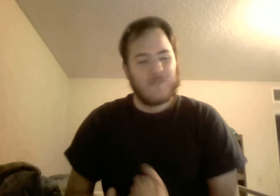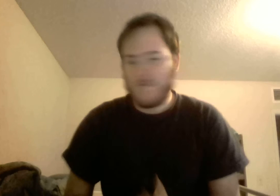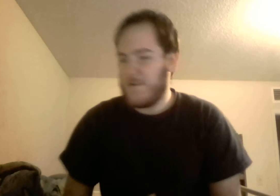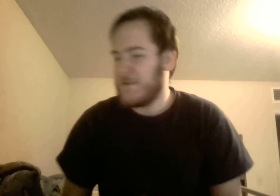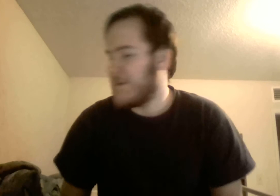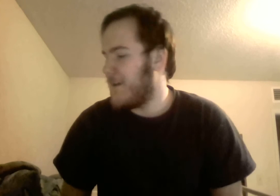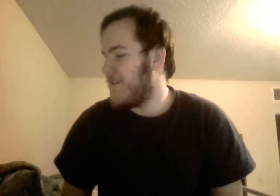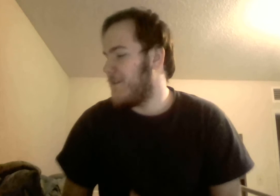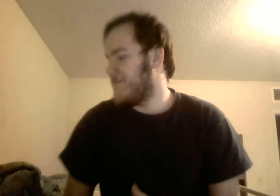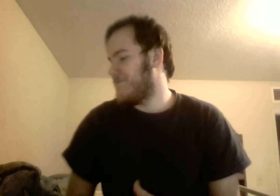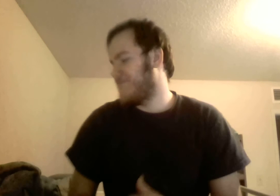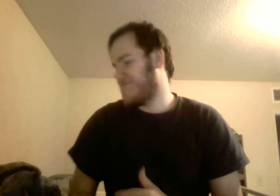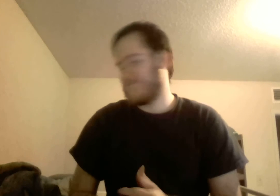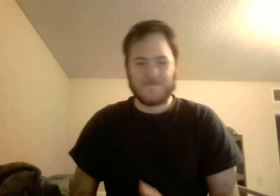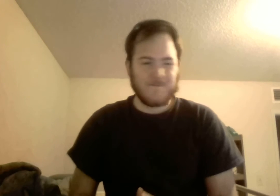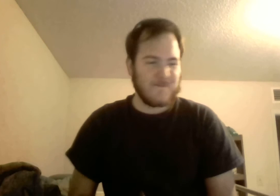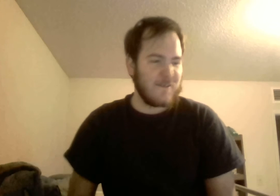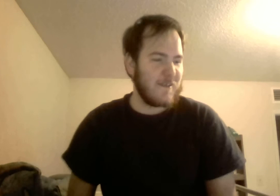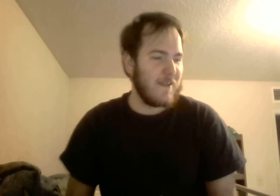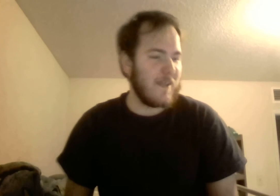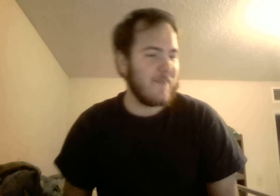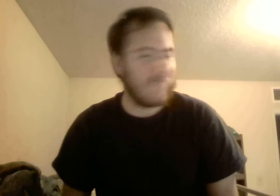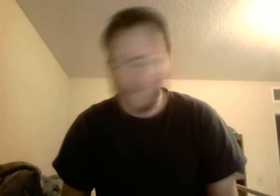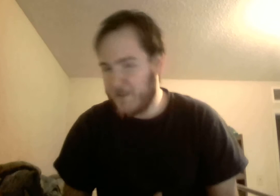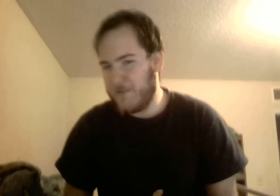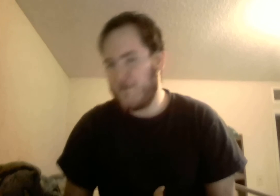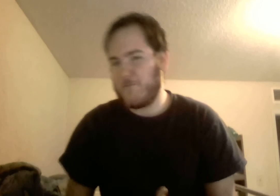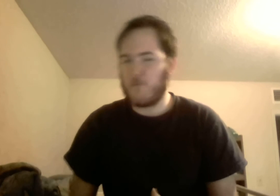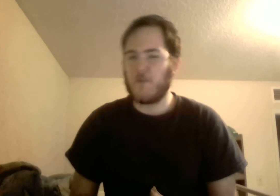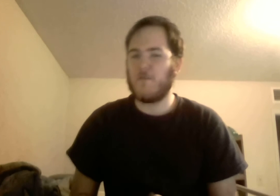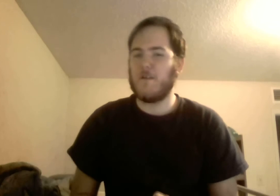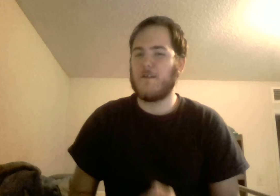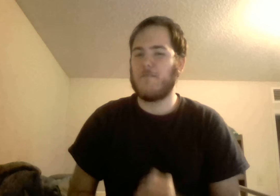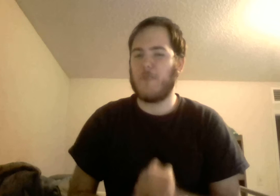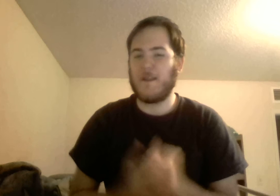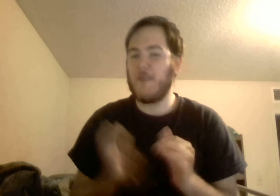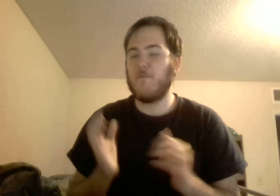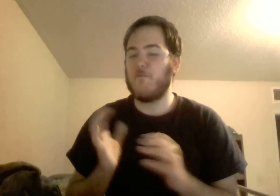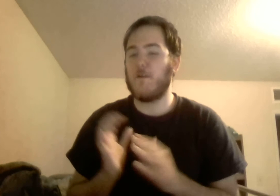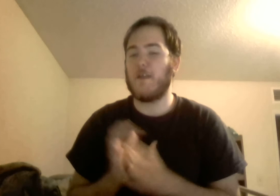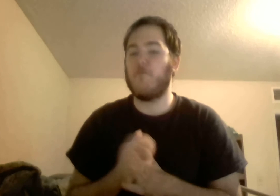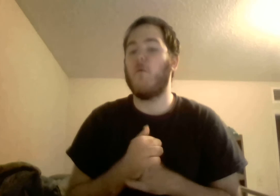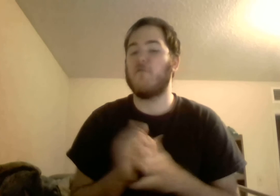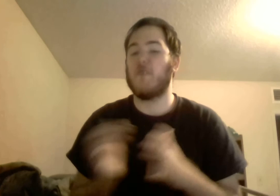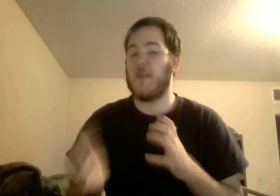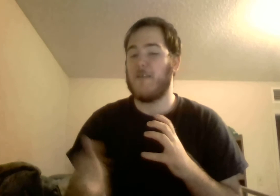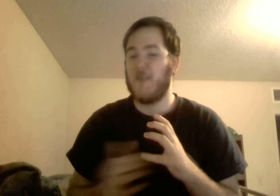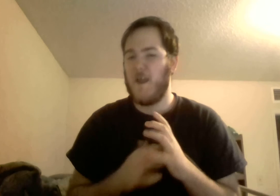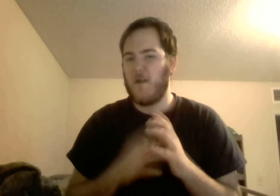So there you go, and we do see one for Chrysalis, but I can't which one get full and which one get